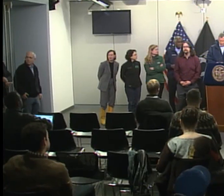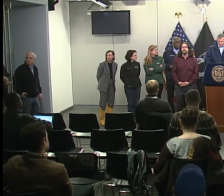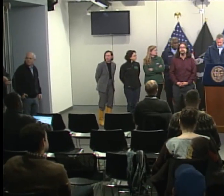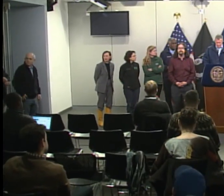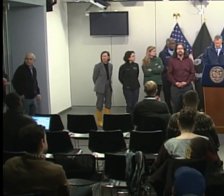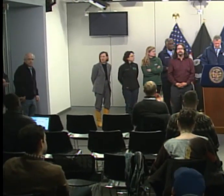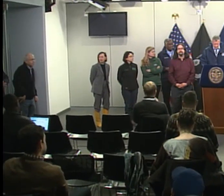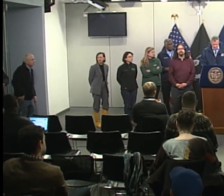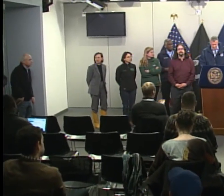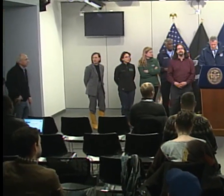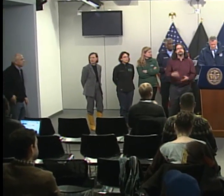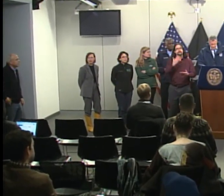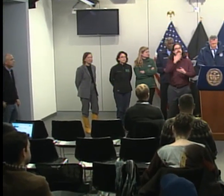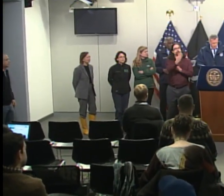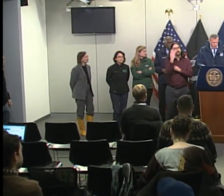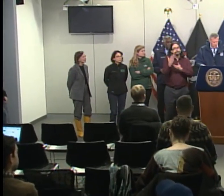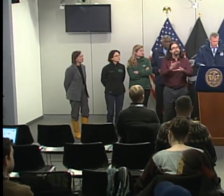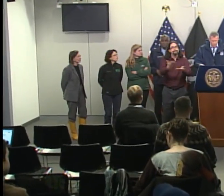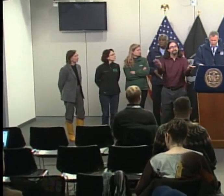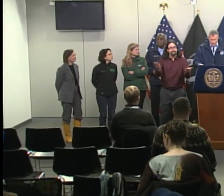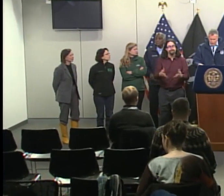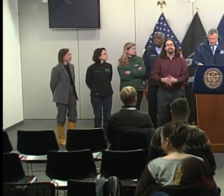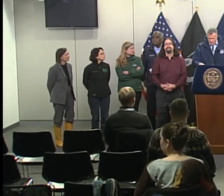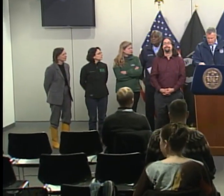Morning, everyone.